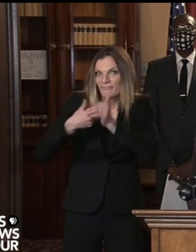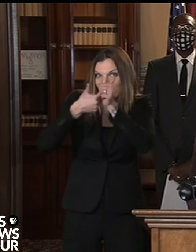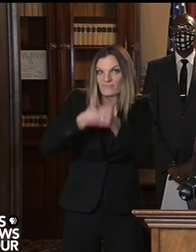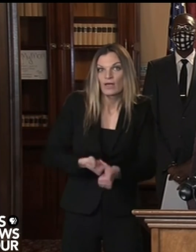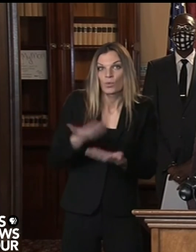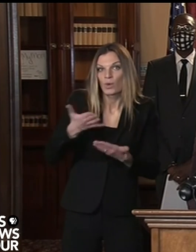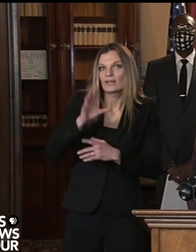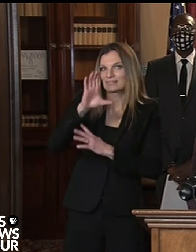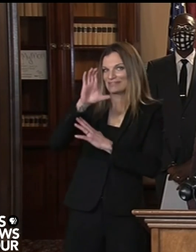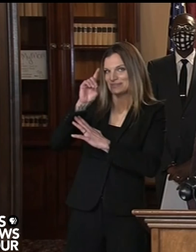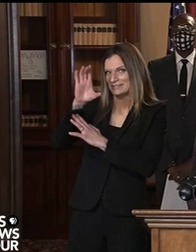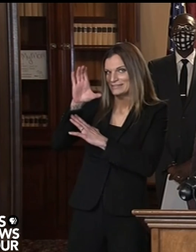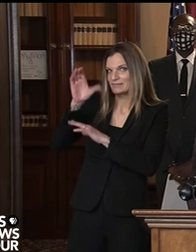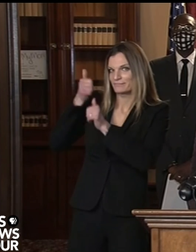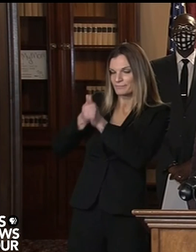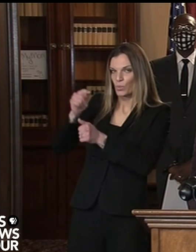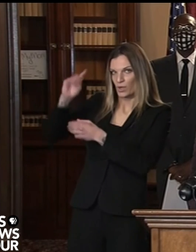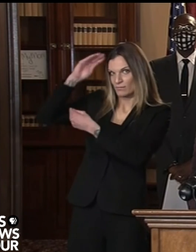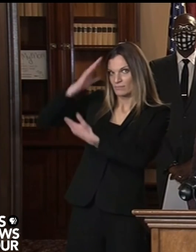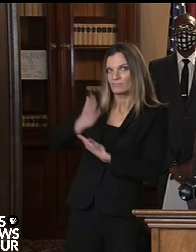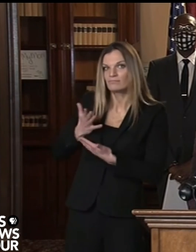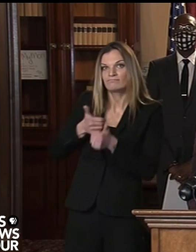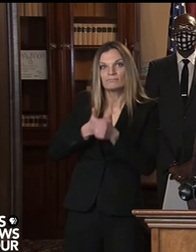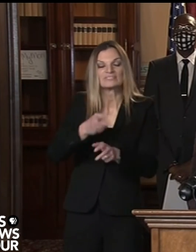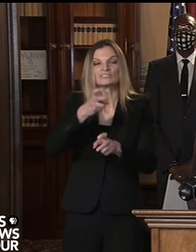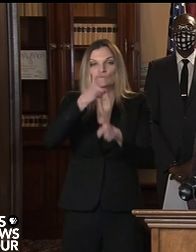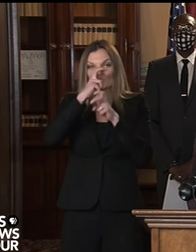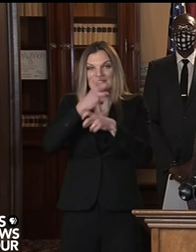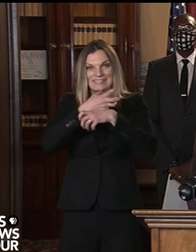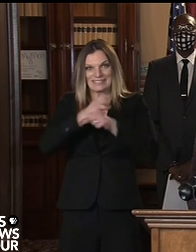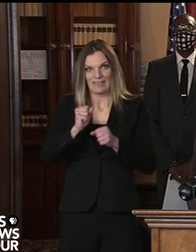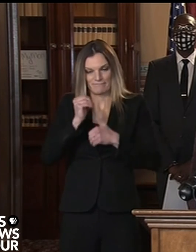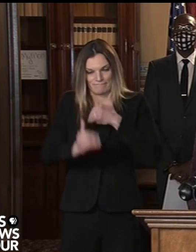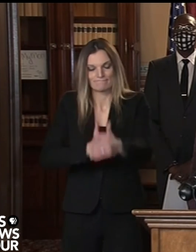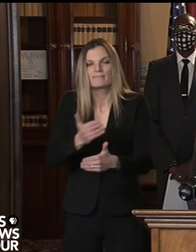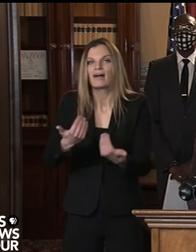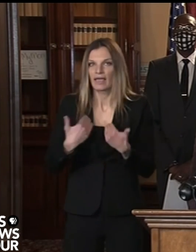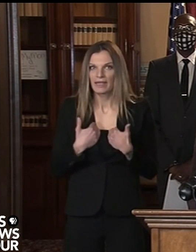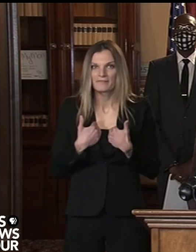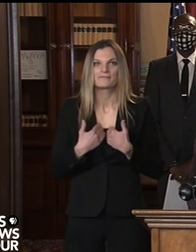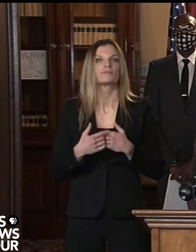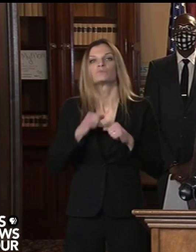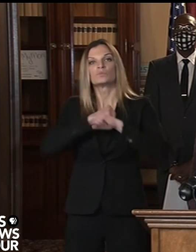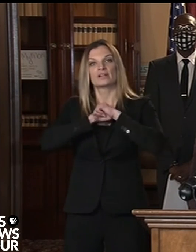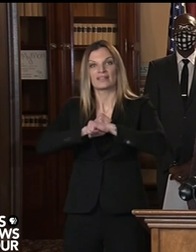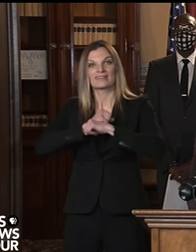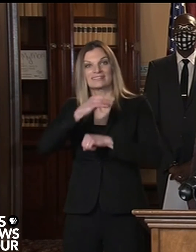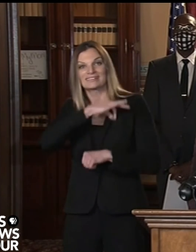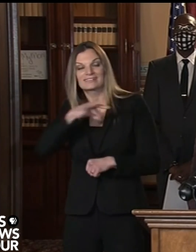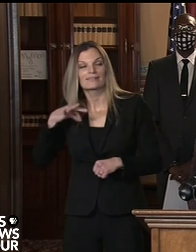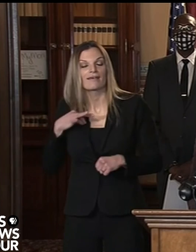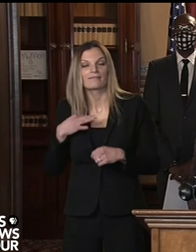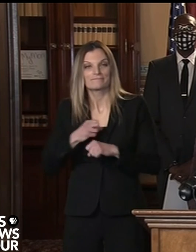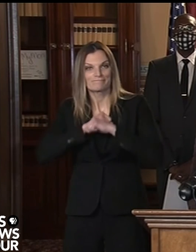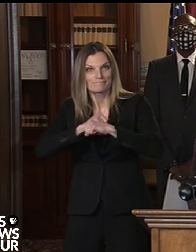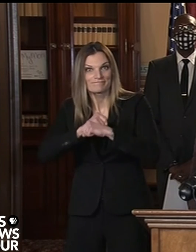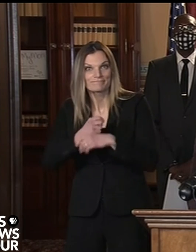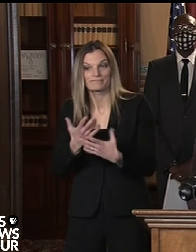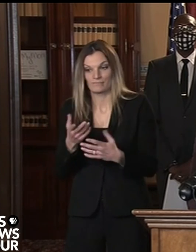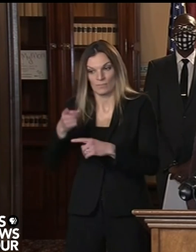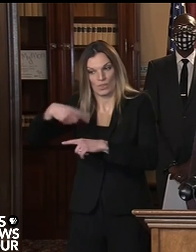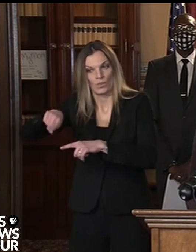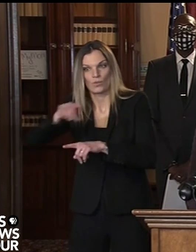following CDC guidance and implementing strict safety measures to protect staff and people serving